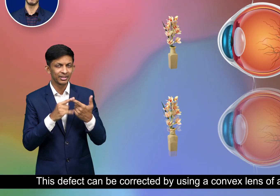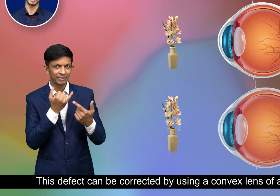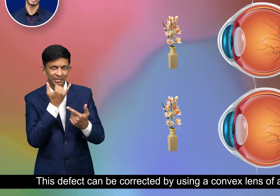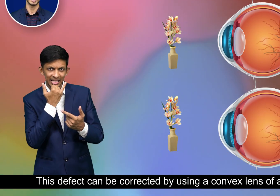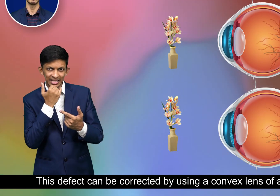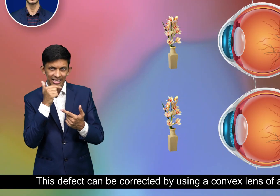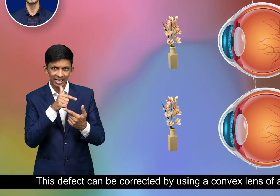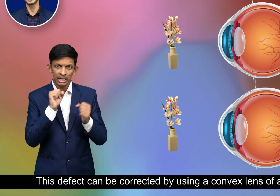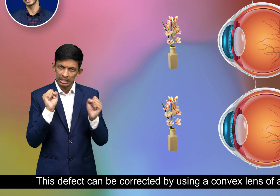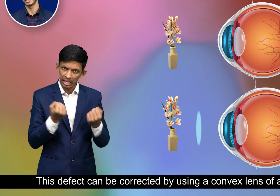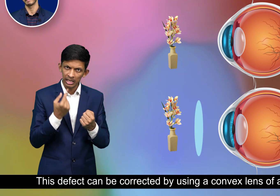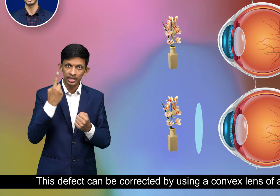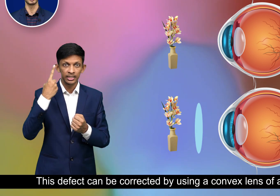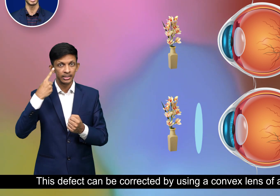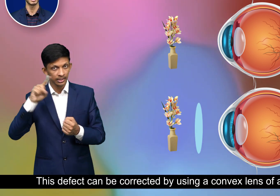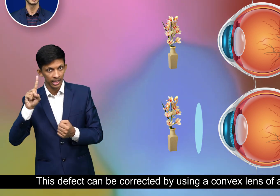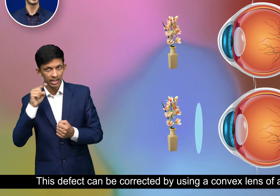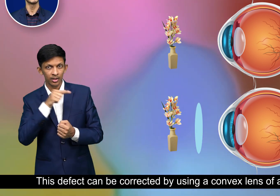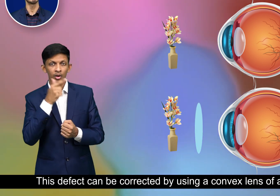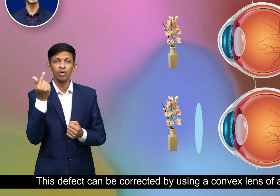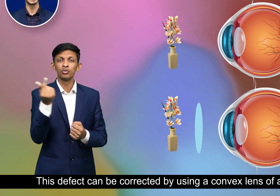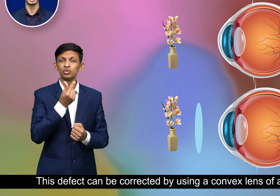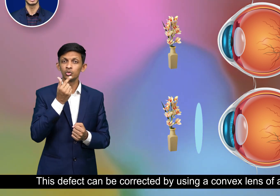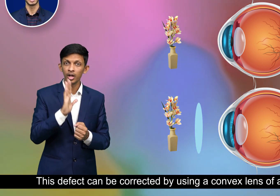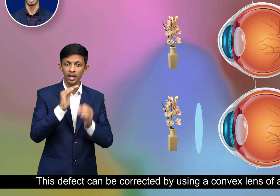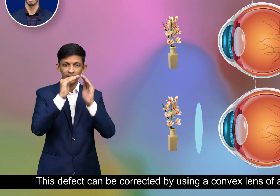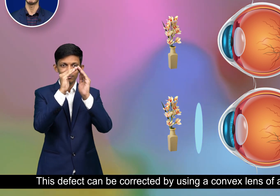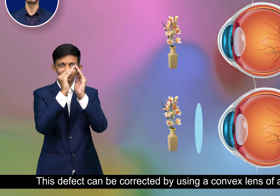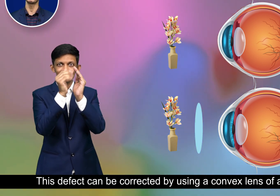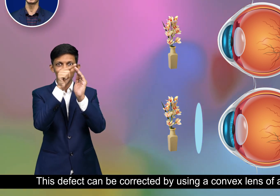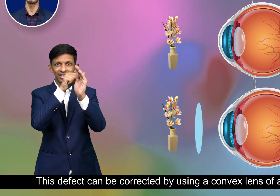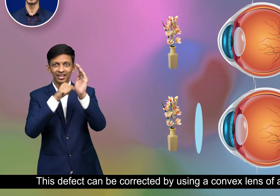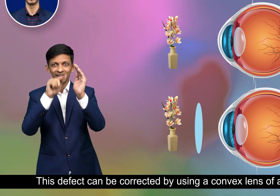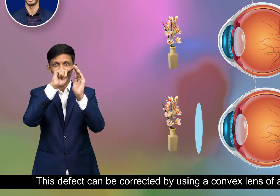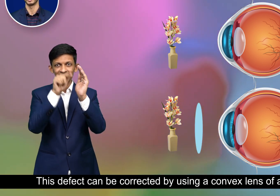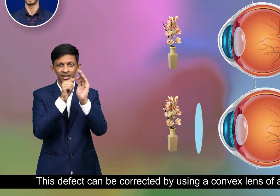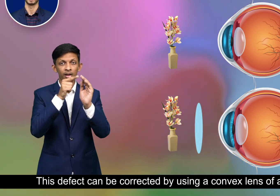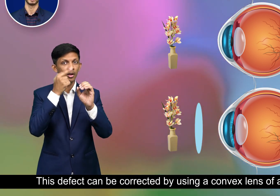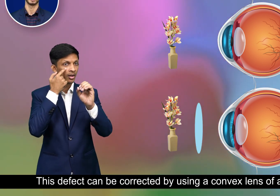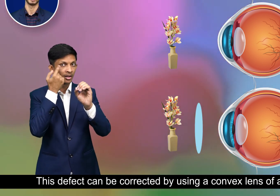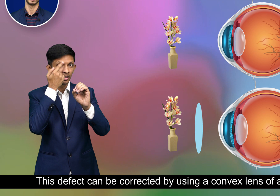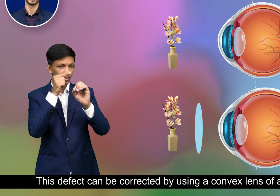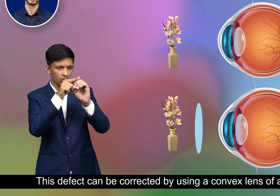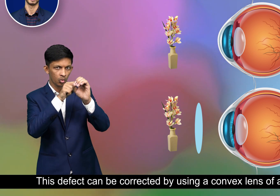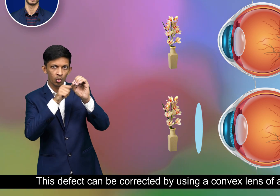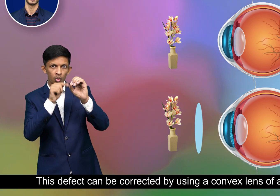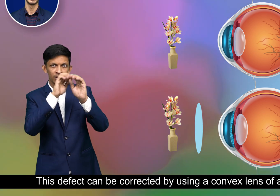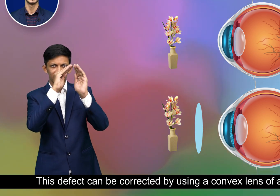This defect can be corrected by using a convex lens of appropriate power.